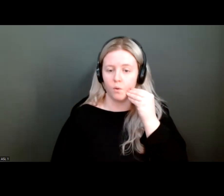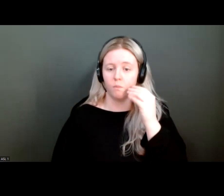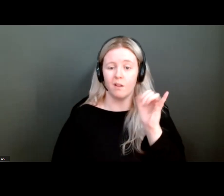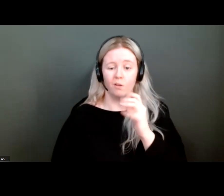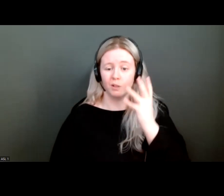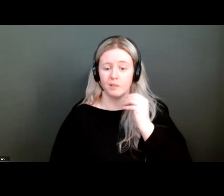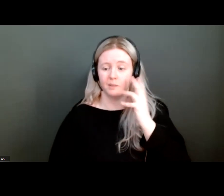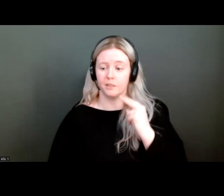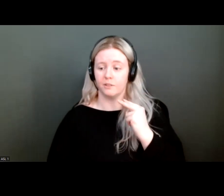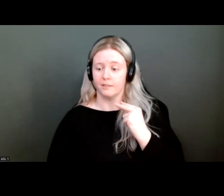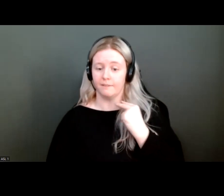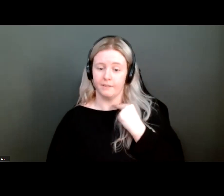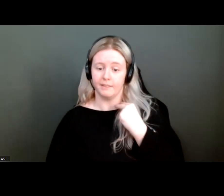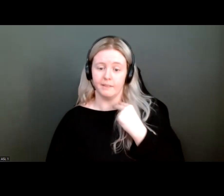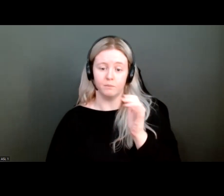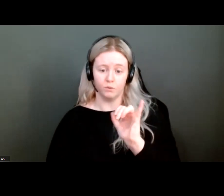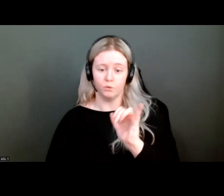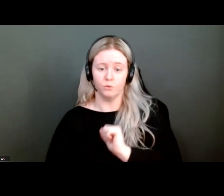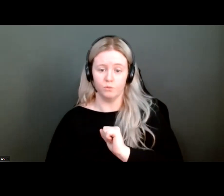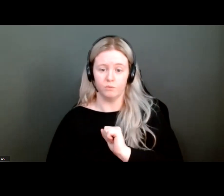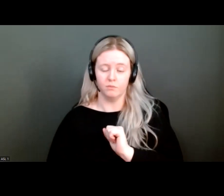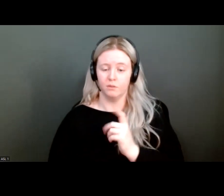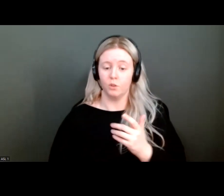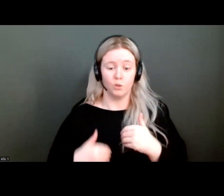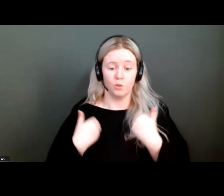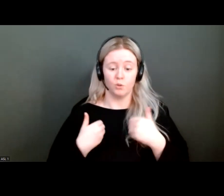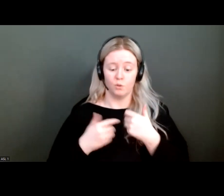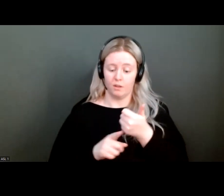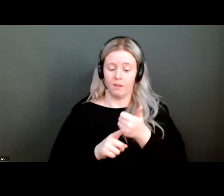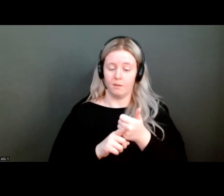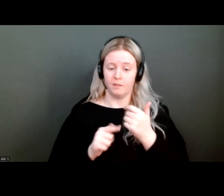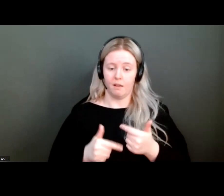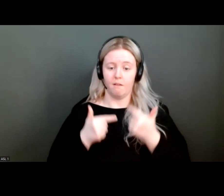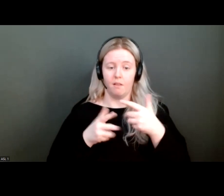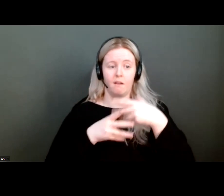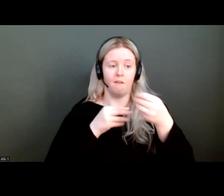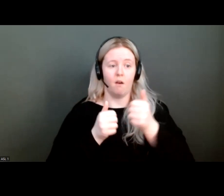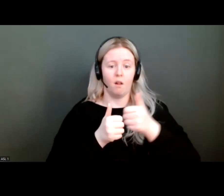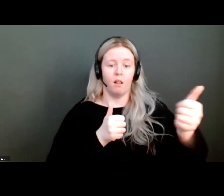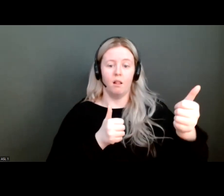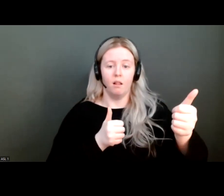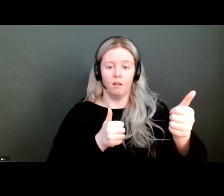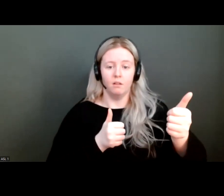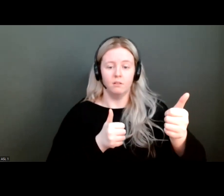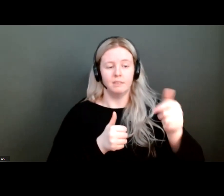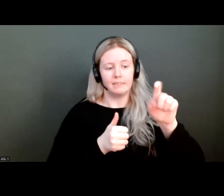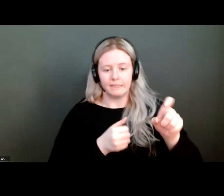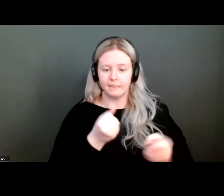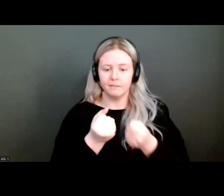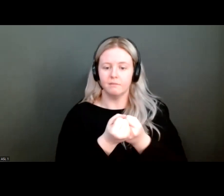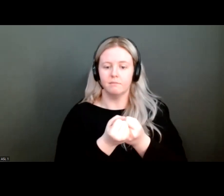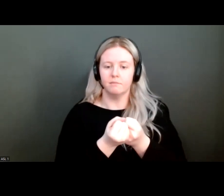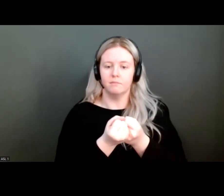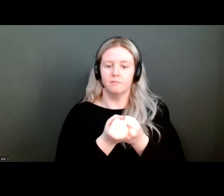victims. Our youth living in rural and urban setting need the support where they